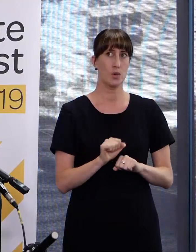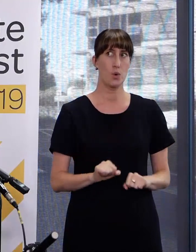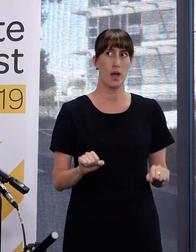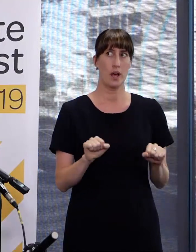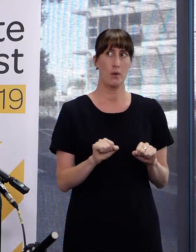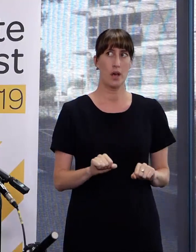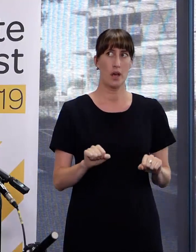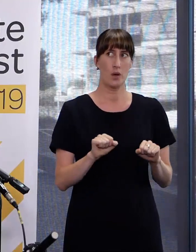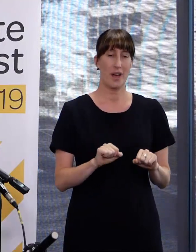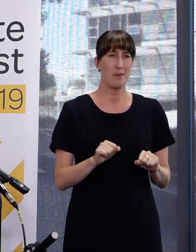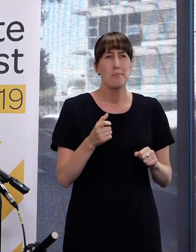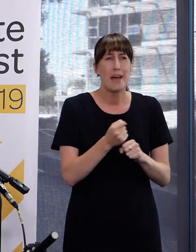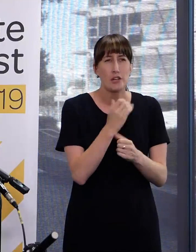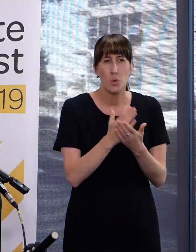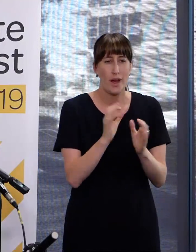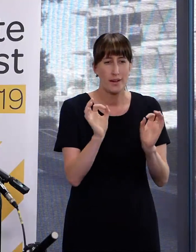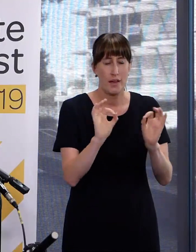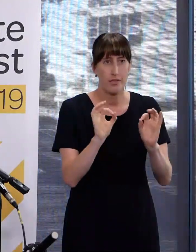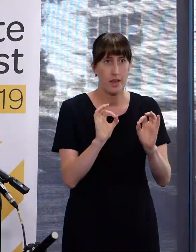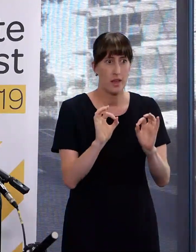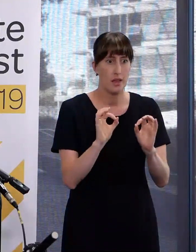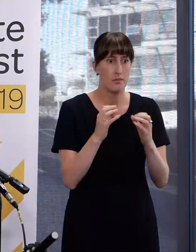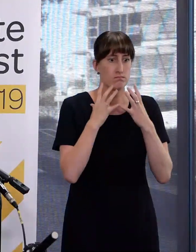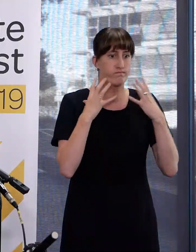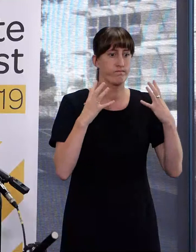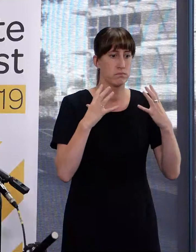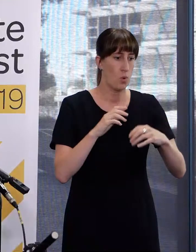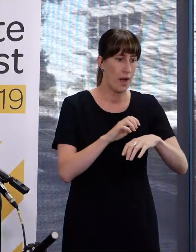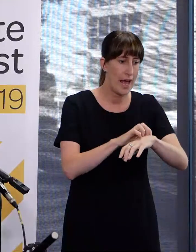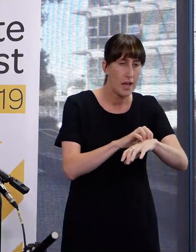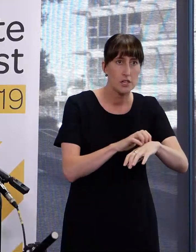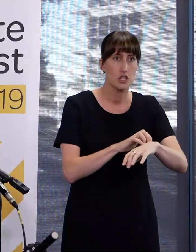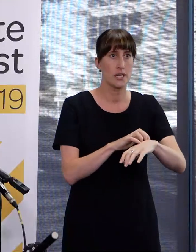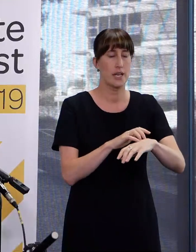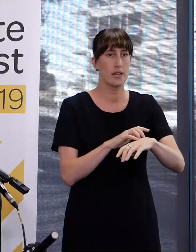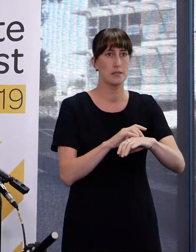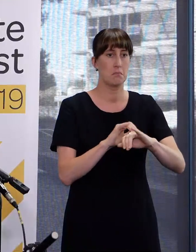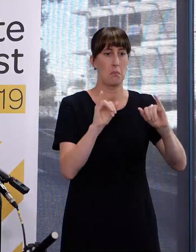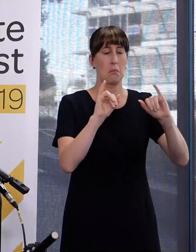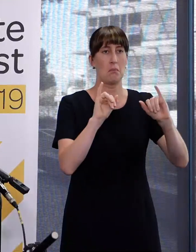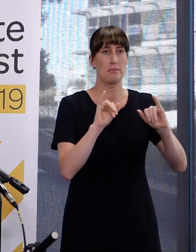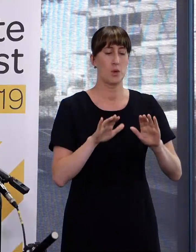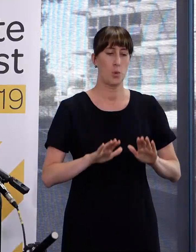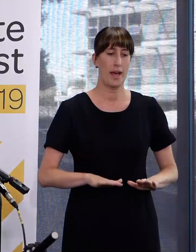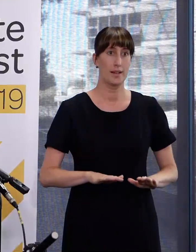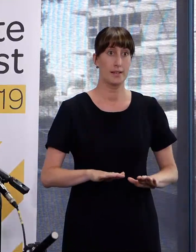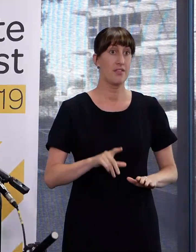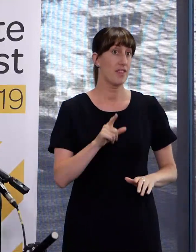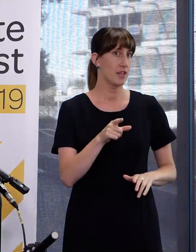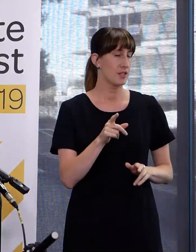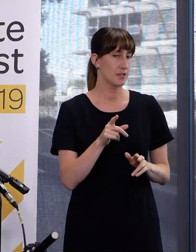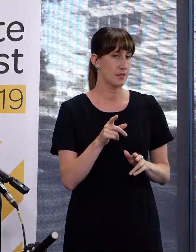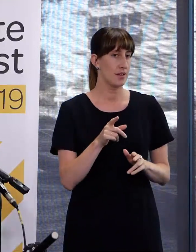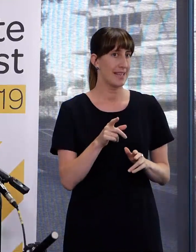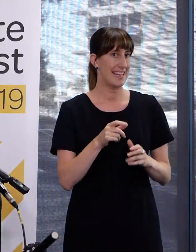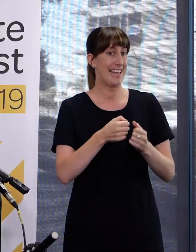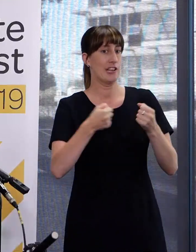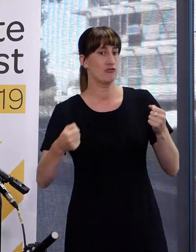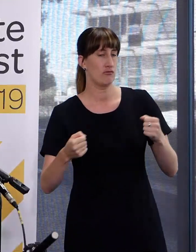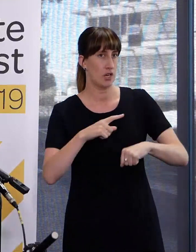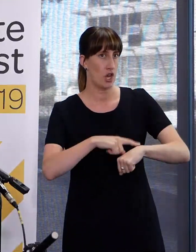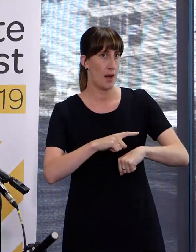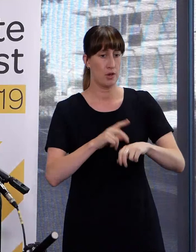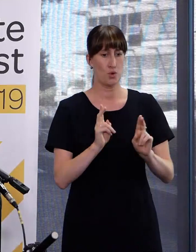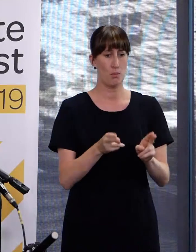would know we might have with an influenza vaccine. So that's the sort of practical advice we're getting from them. And as I say, they're meeting tomorrow.